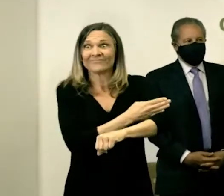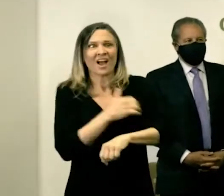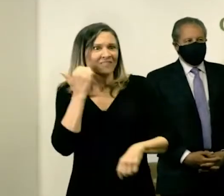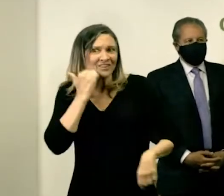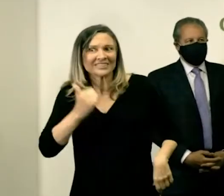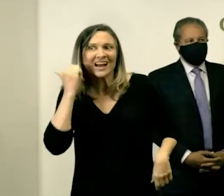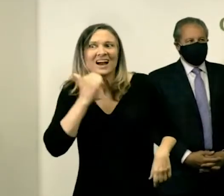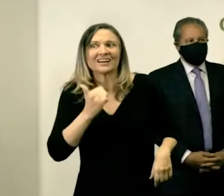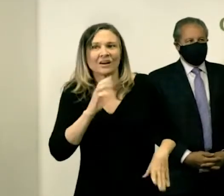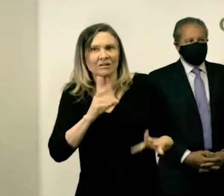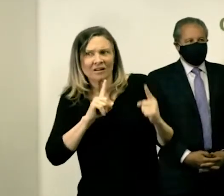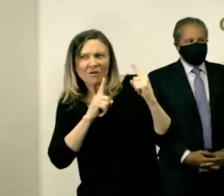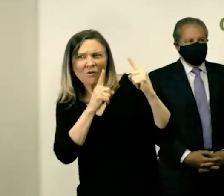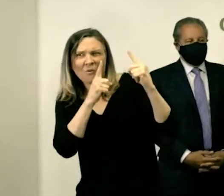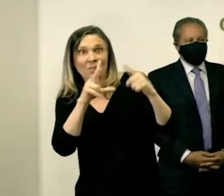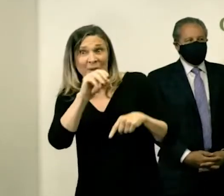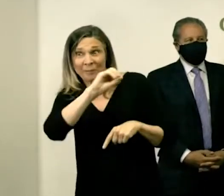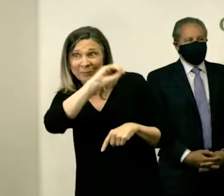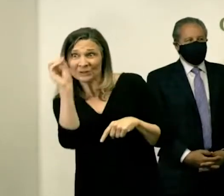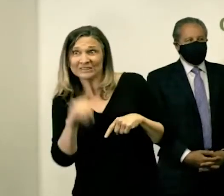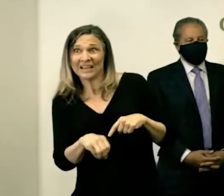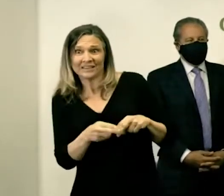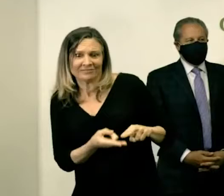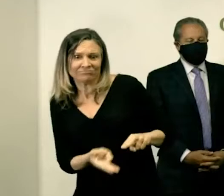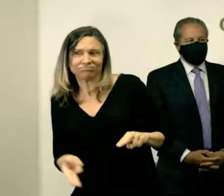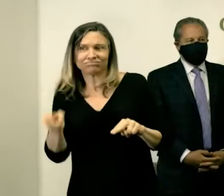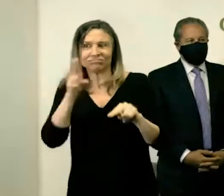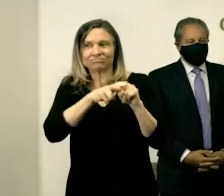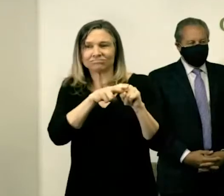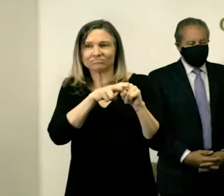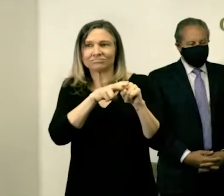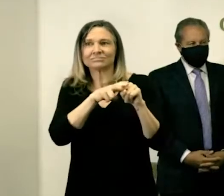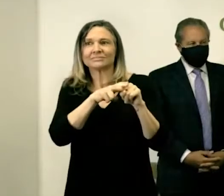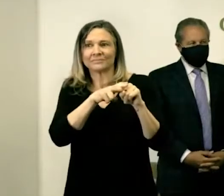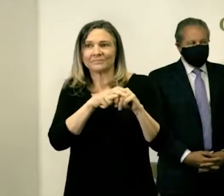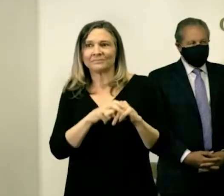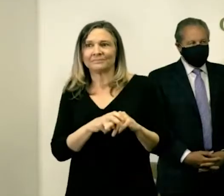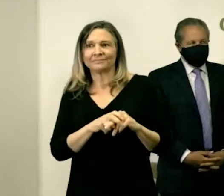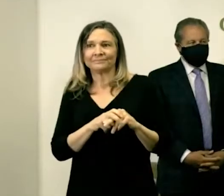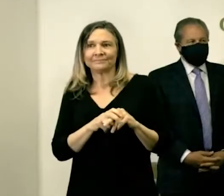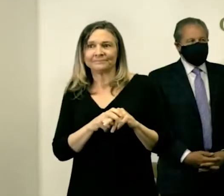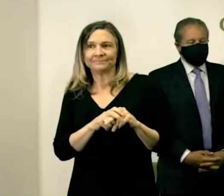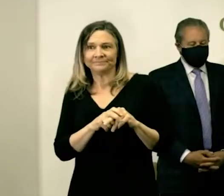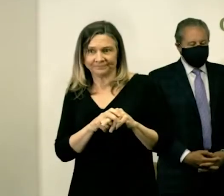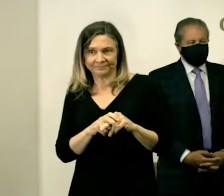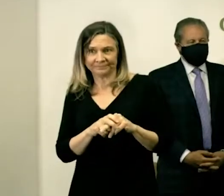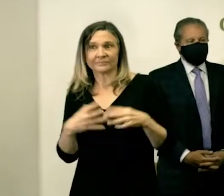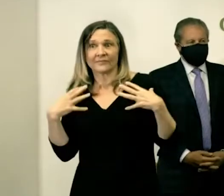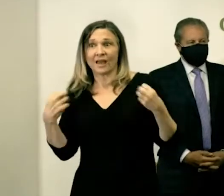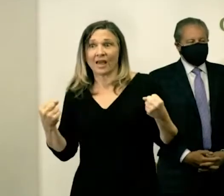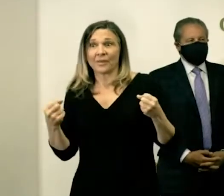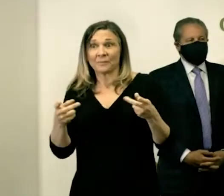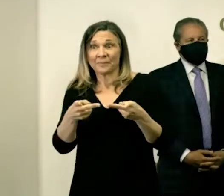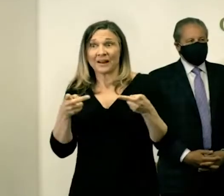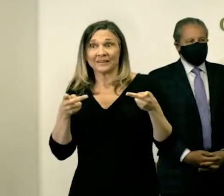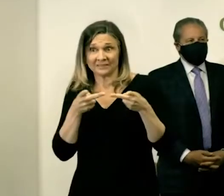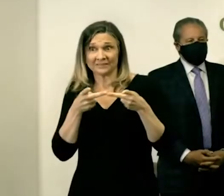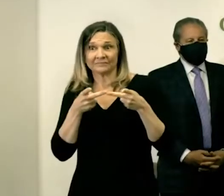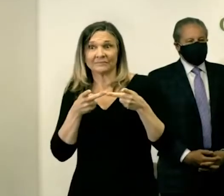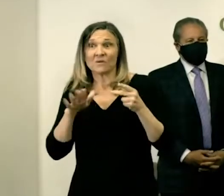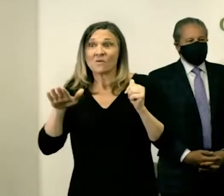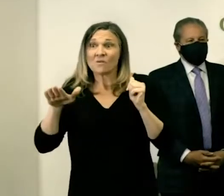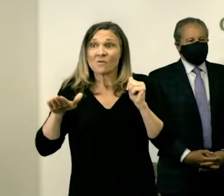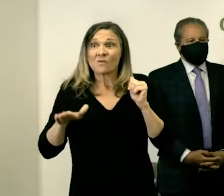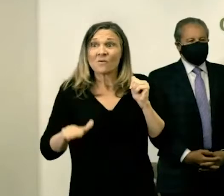goal. 30% increase in what we refer to as these healthy place indexes, the lowest quartile in terms